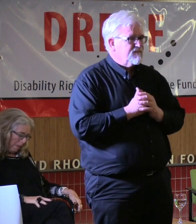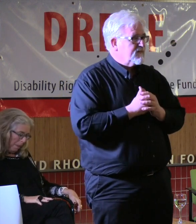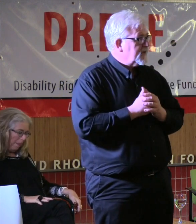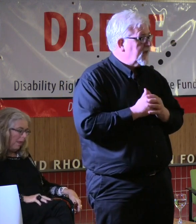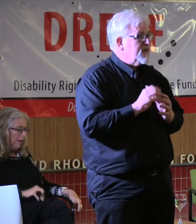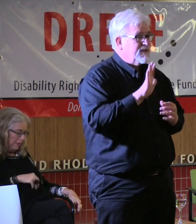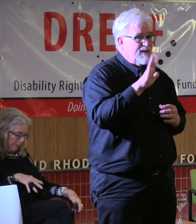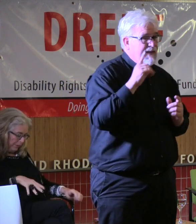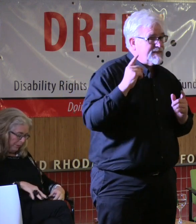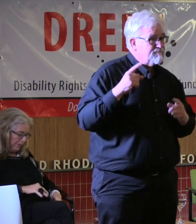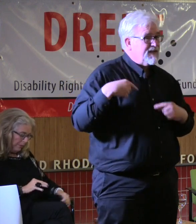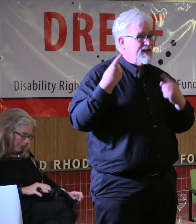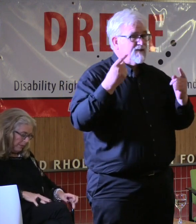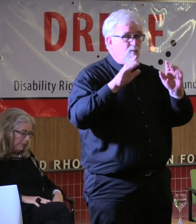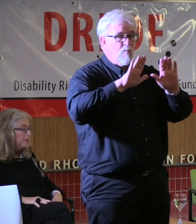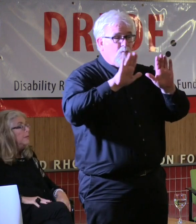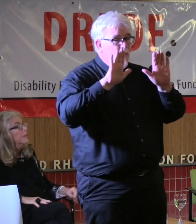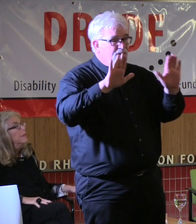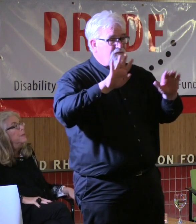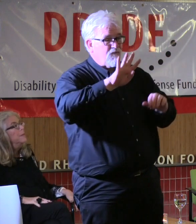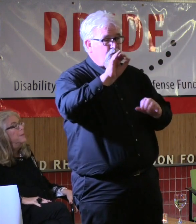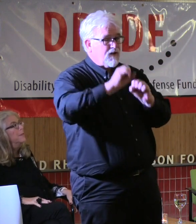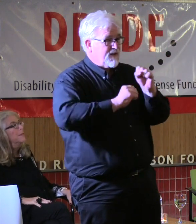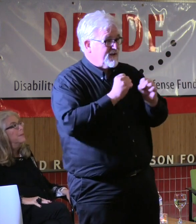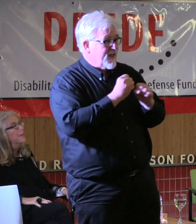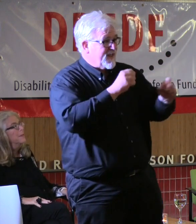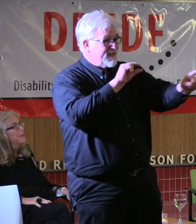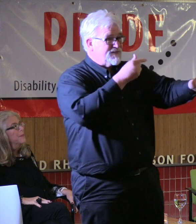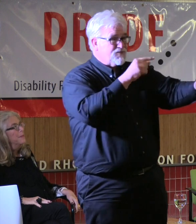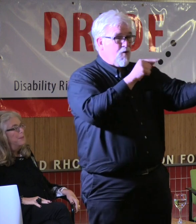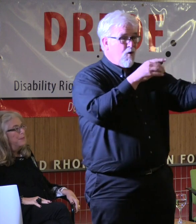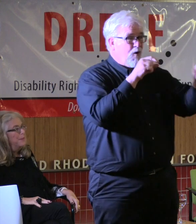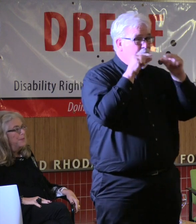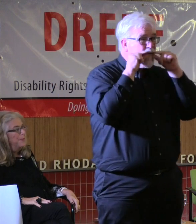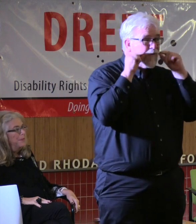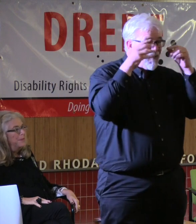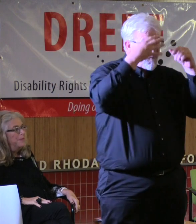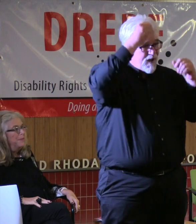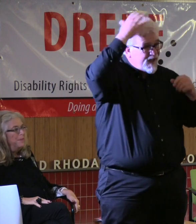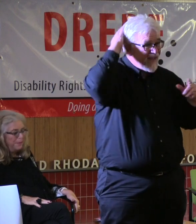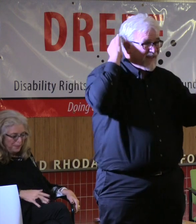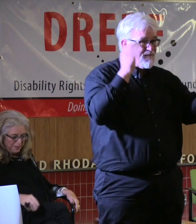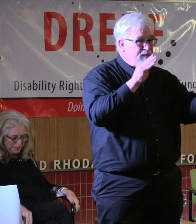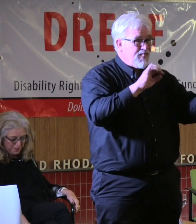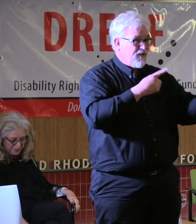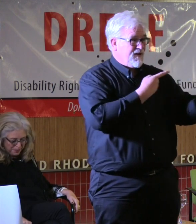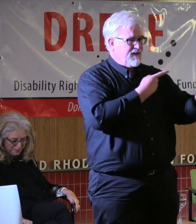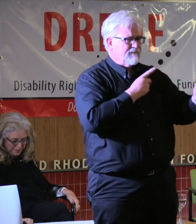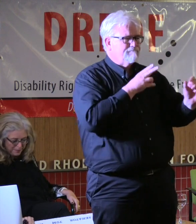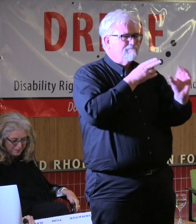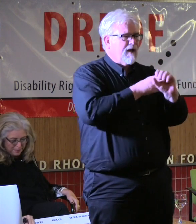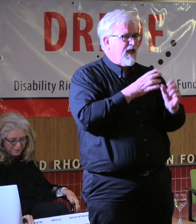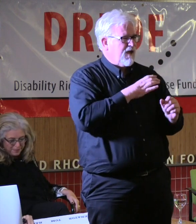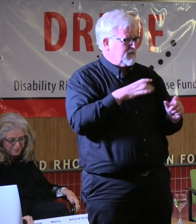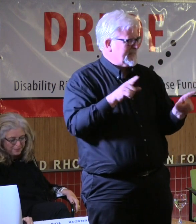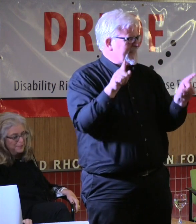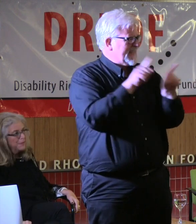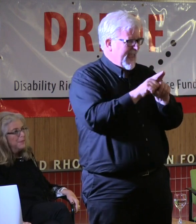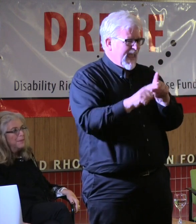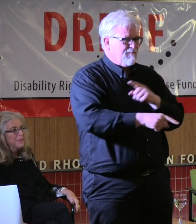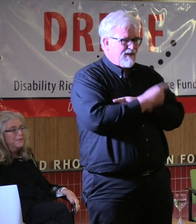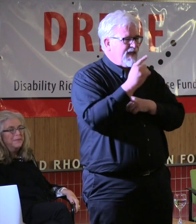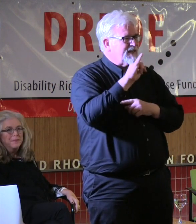And it has been a wonderful 40 years. George Miller and I came to the Congress, sworn in on the same day, January